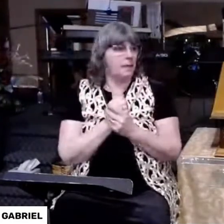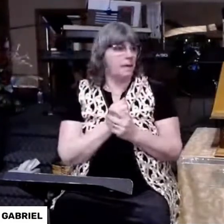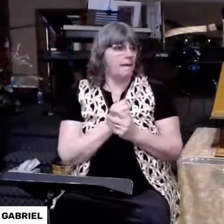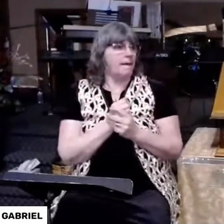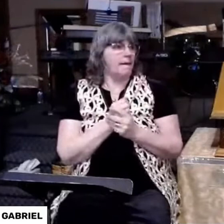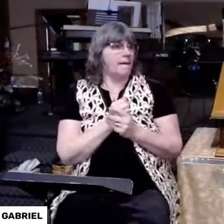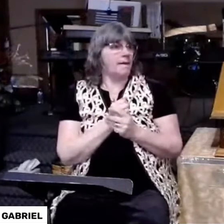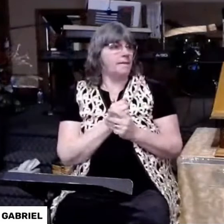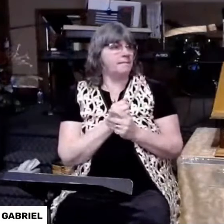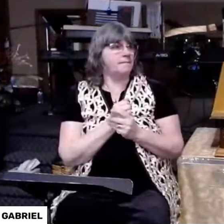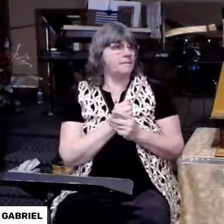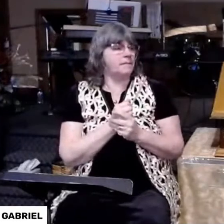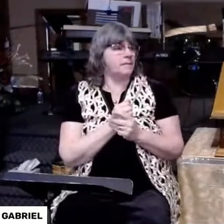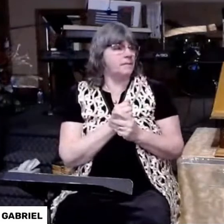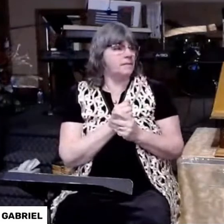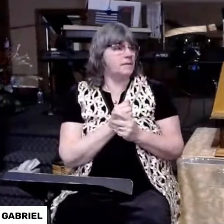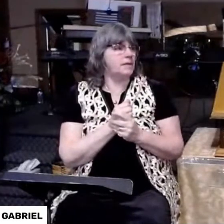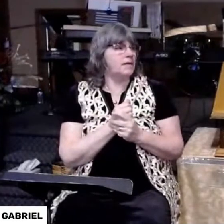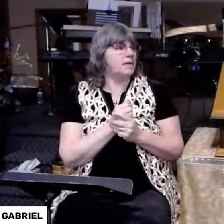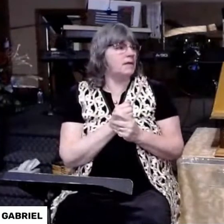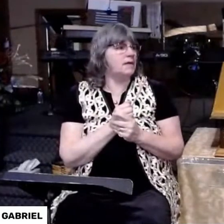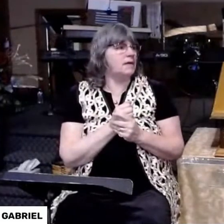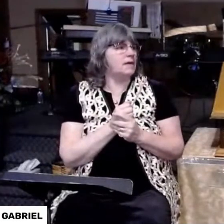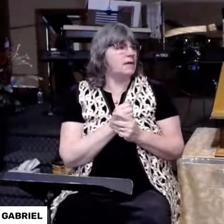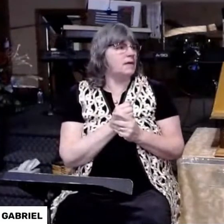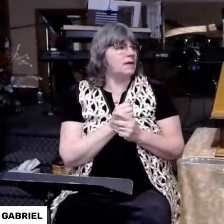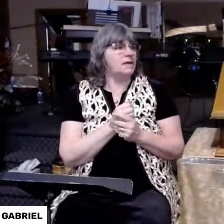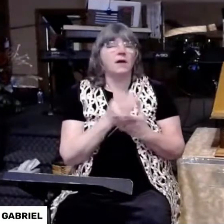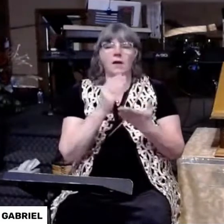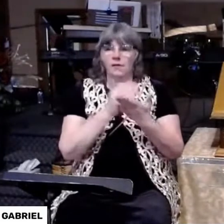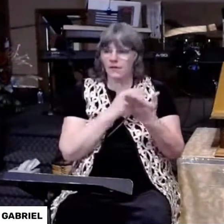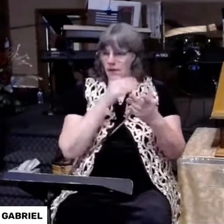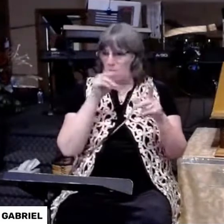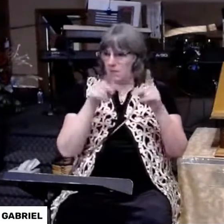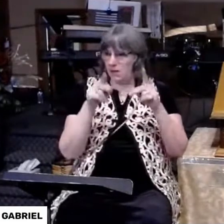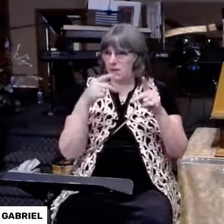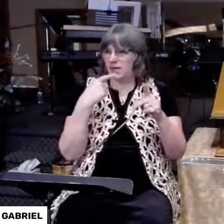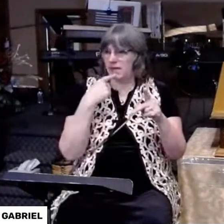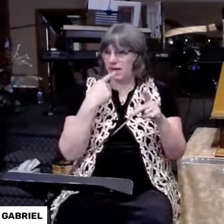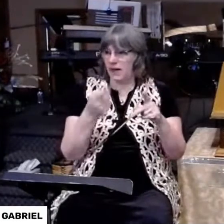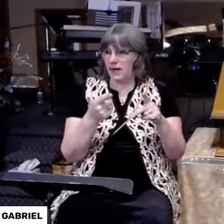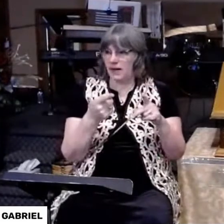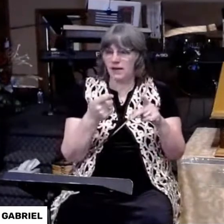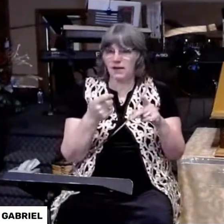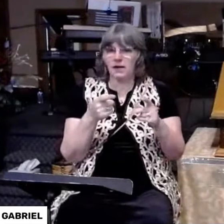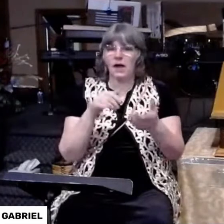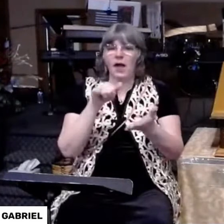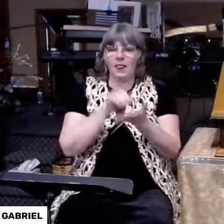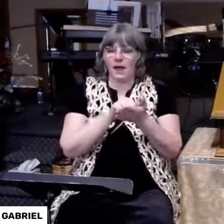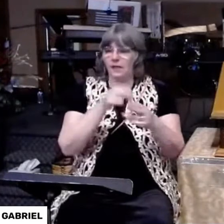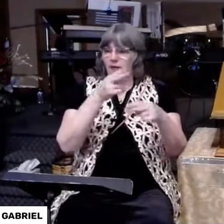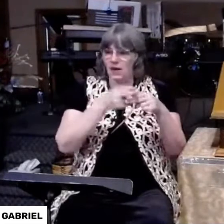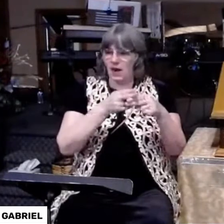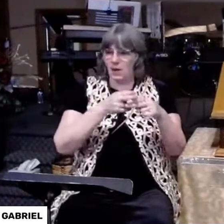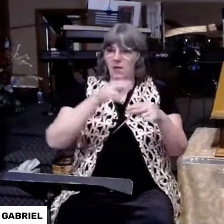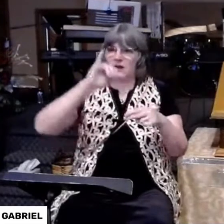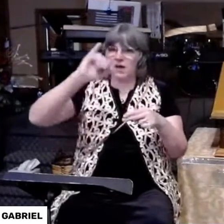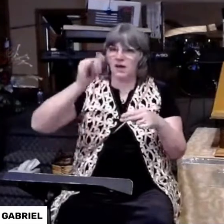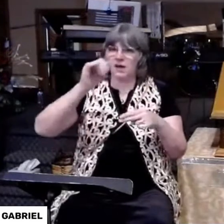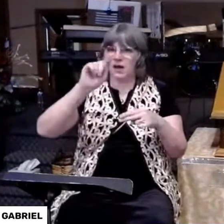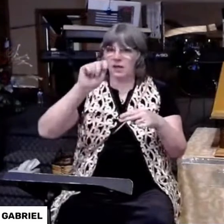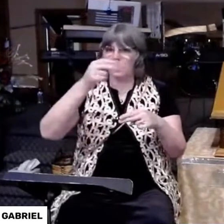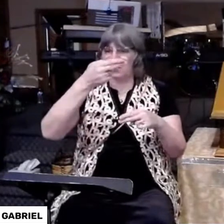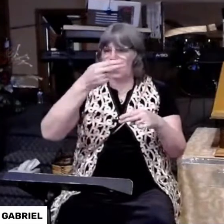people say. But some people have said that the name Yitro is actually more of a